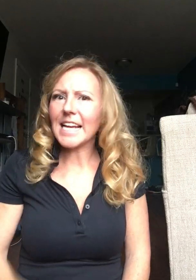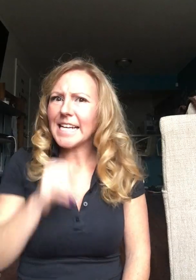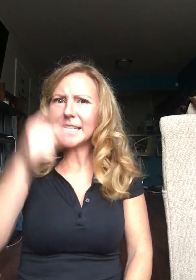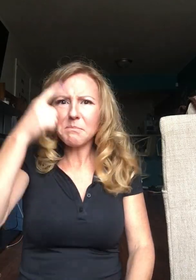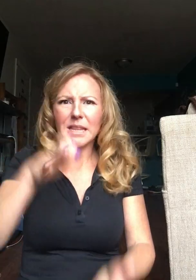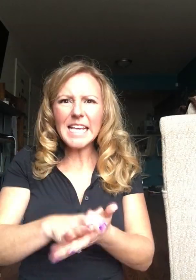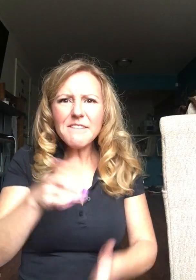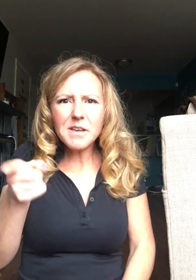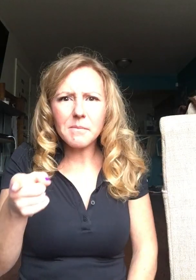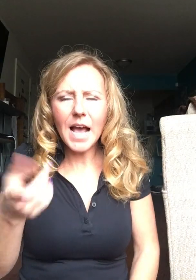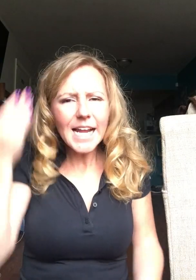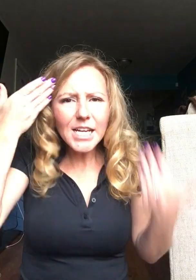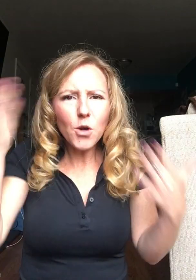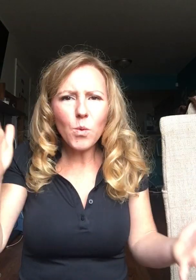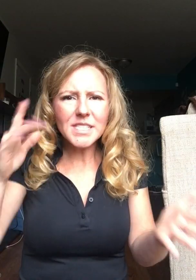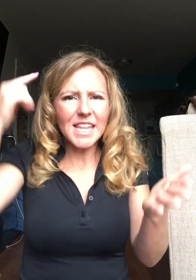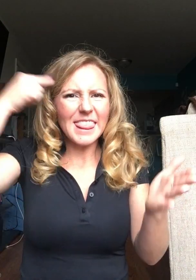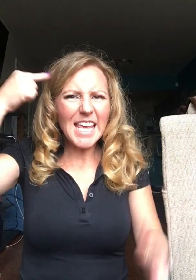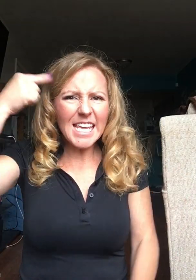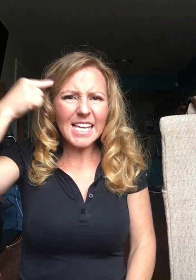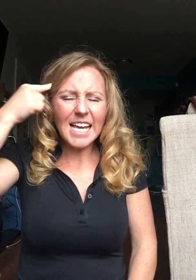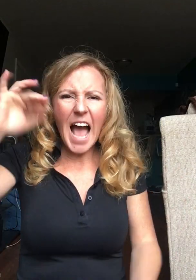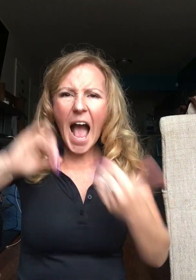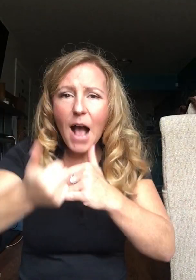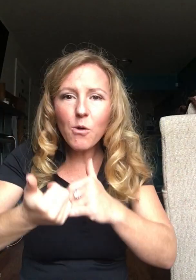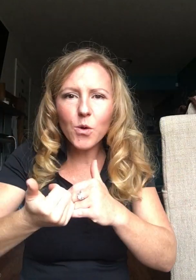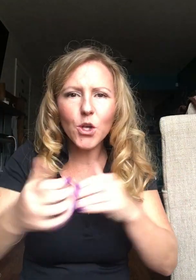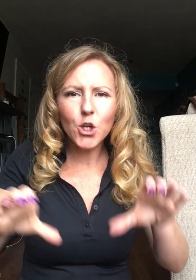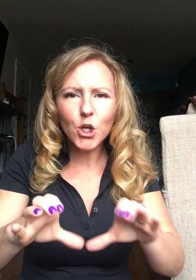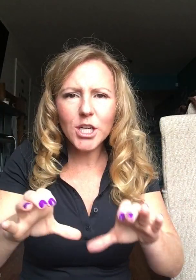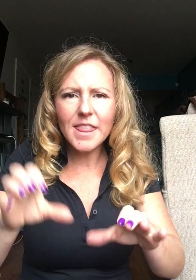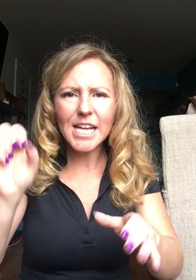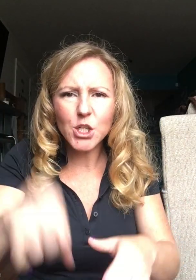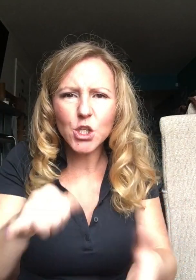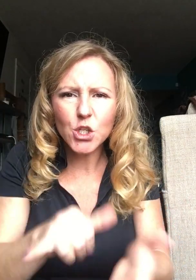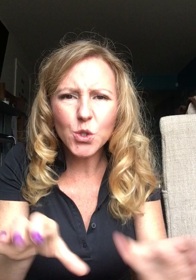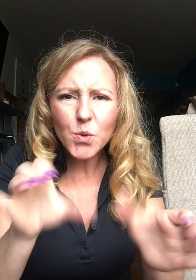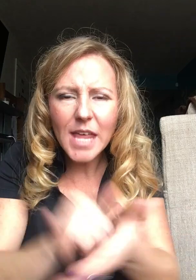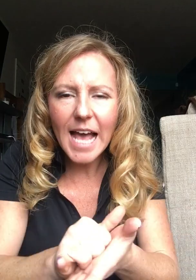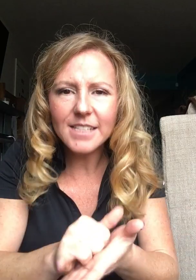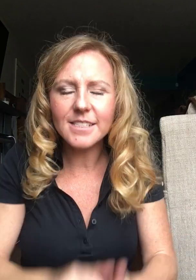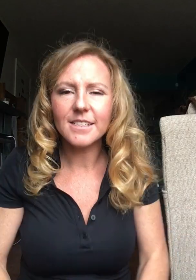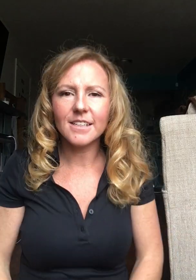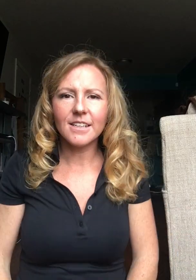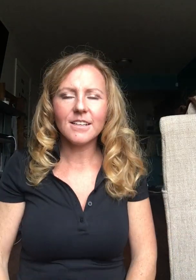I didn't believe them. I didn't know what to think. How could they do that?